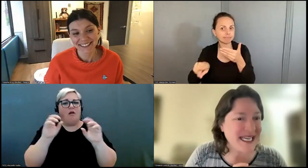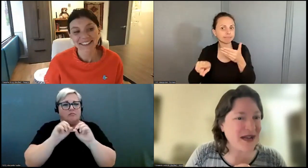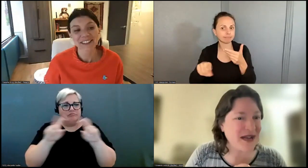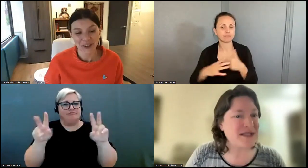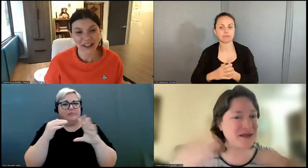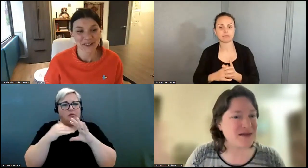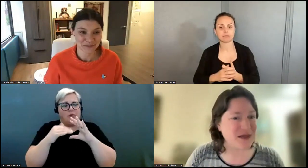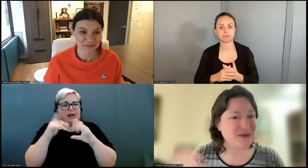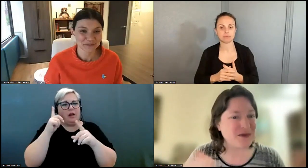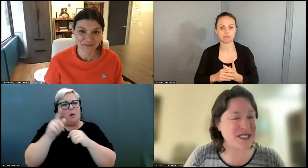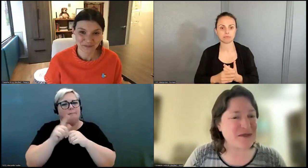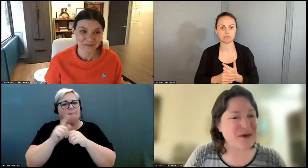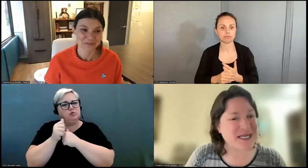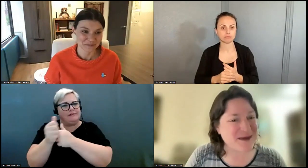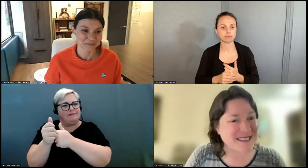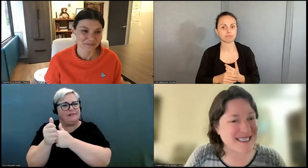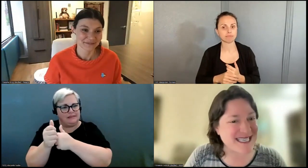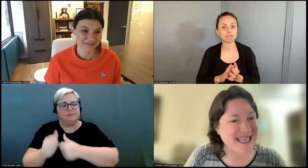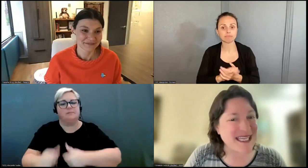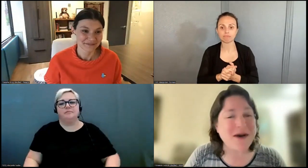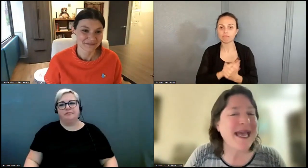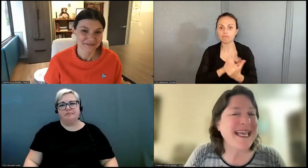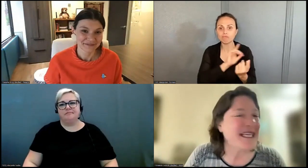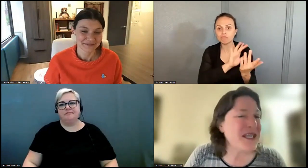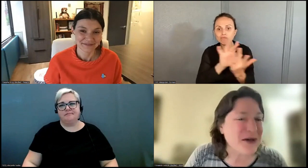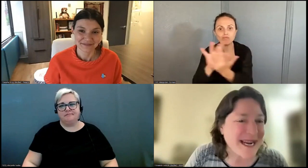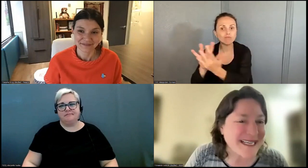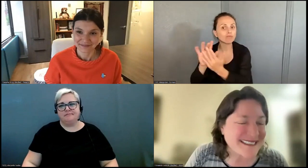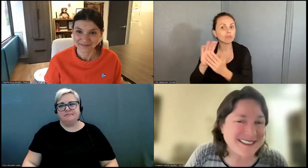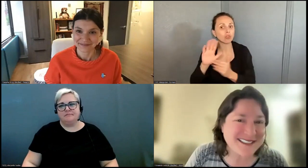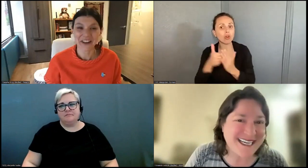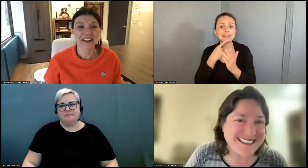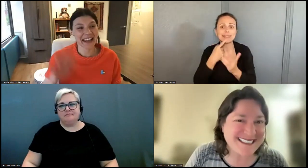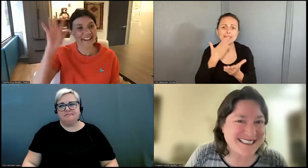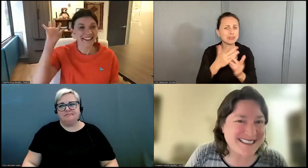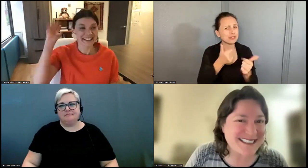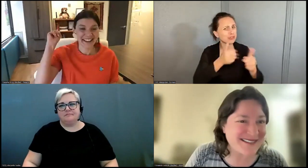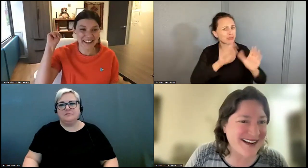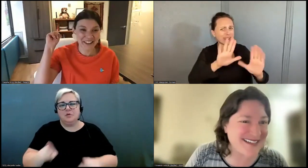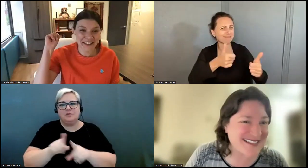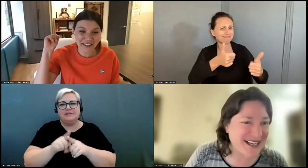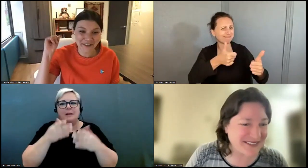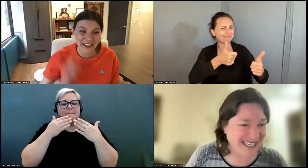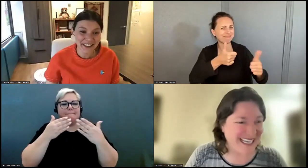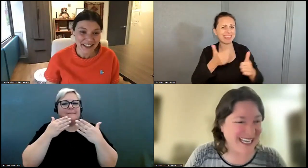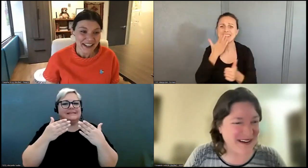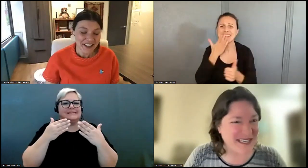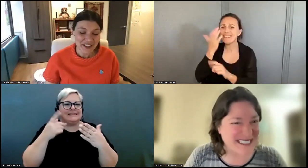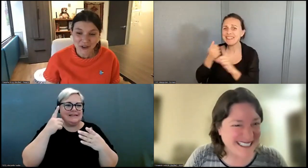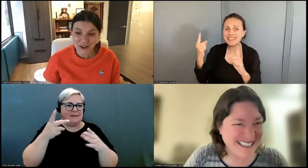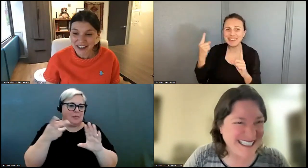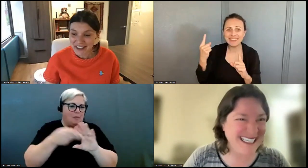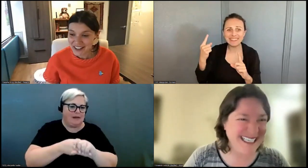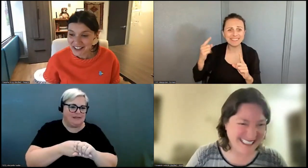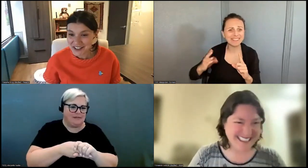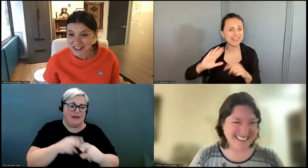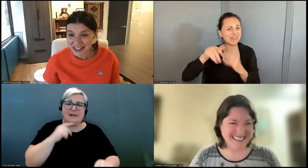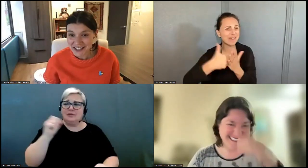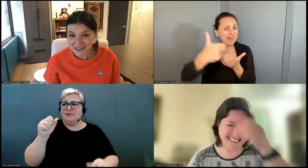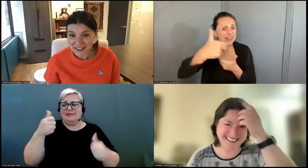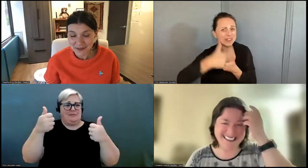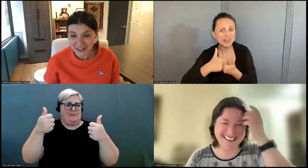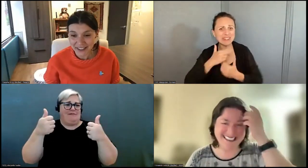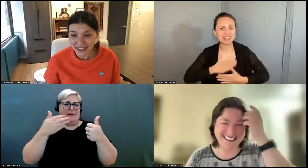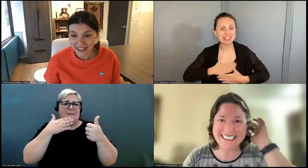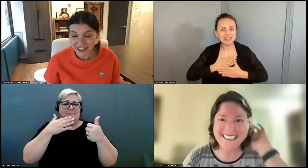email to reach out to participants and say thank you. You're great. You're great. Don't doubt yourself. Everyone. Enjoy the next 2